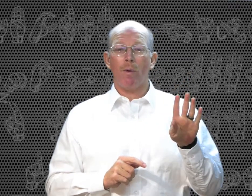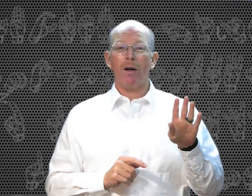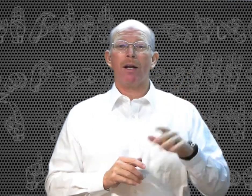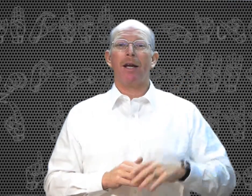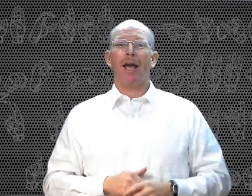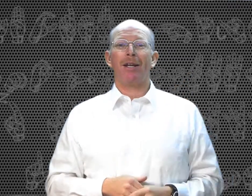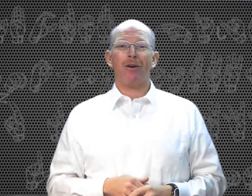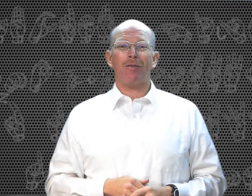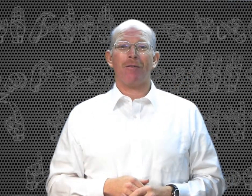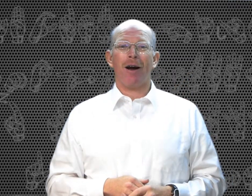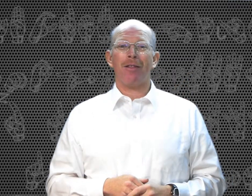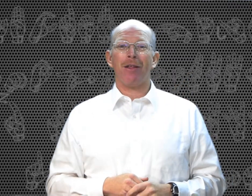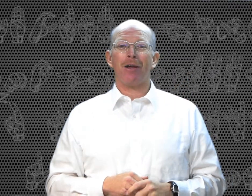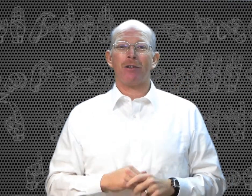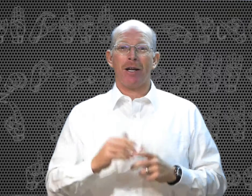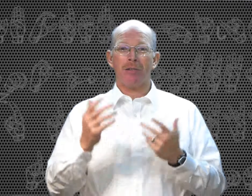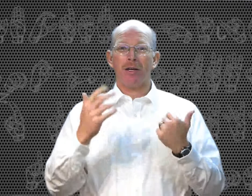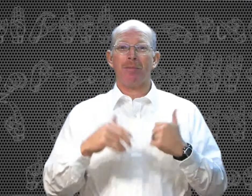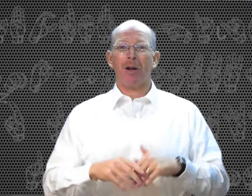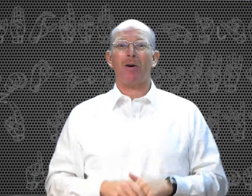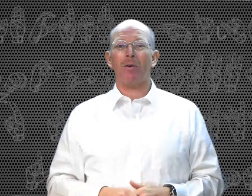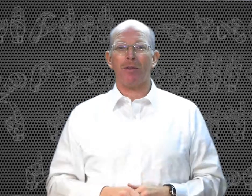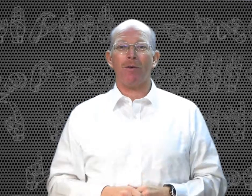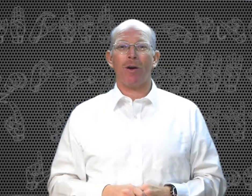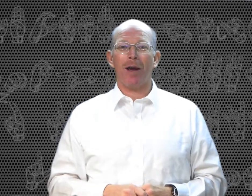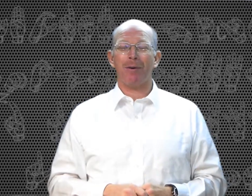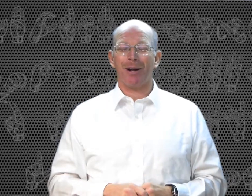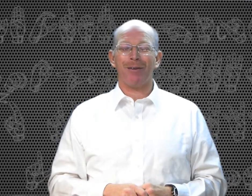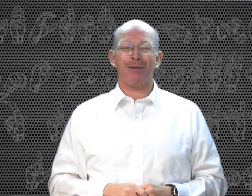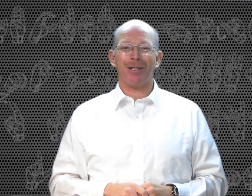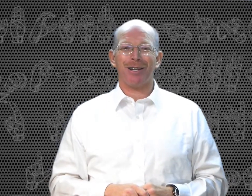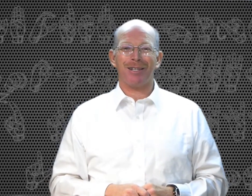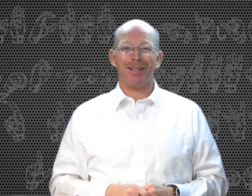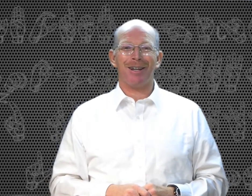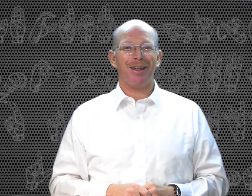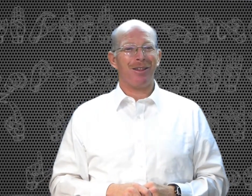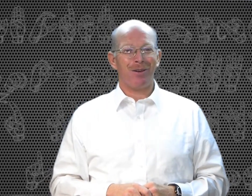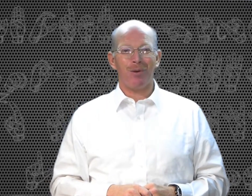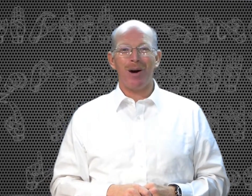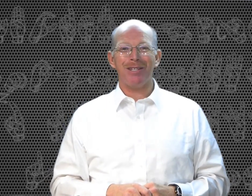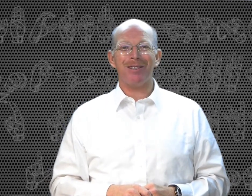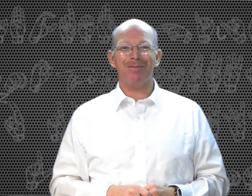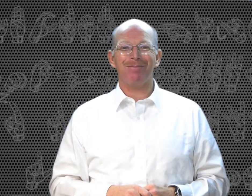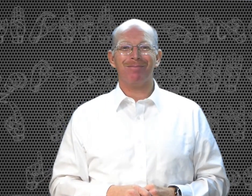learnsigns.com/24, and you can find the transcript along with the vocabulary for this lesson. Thanks for watching.